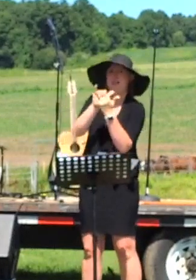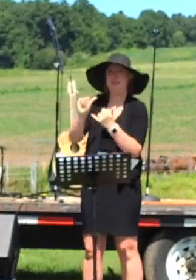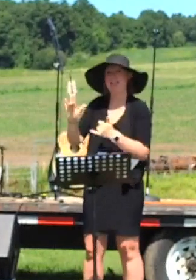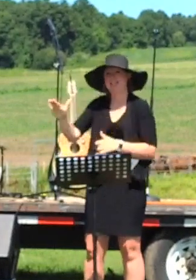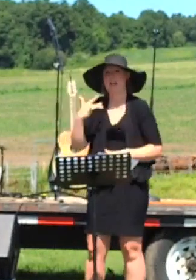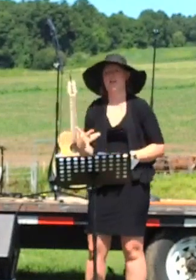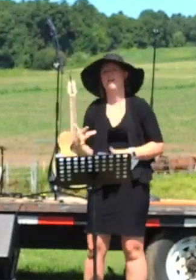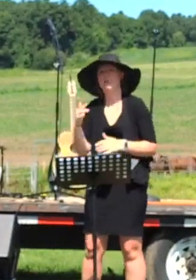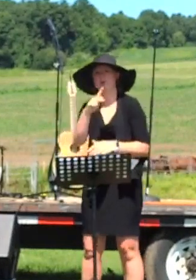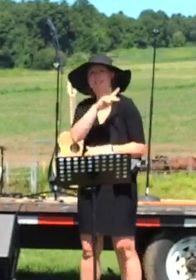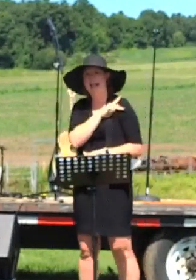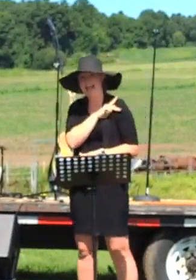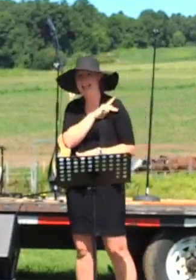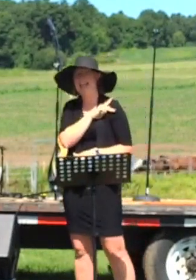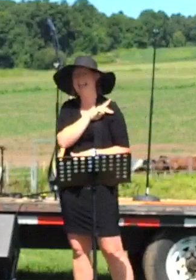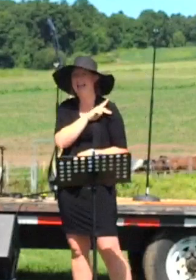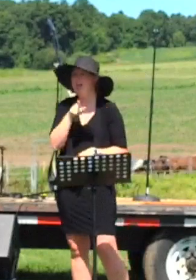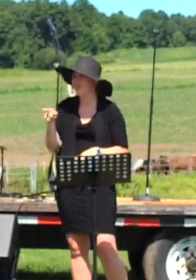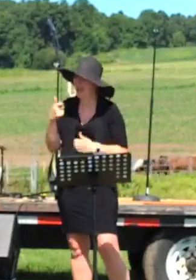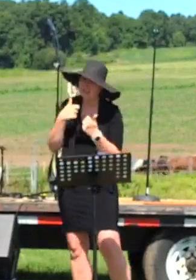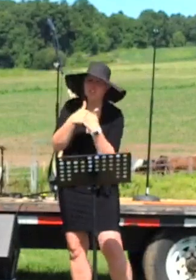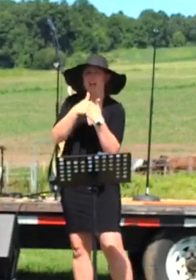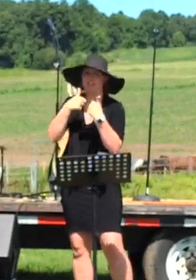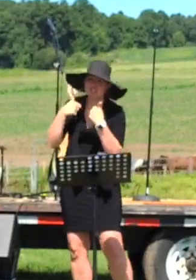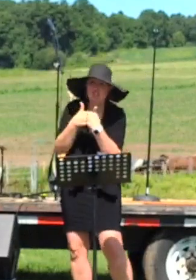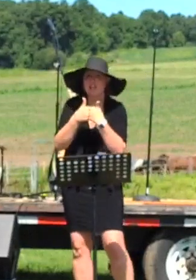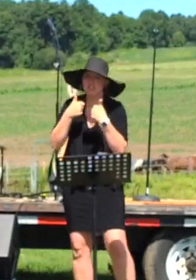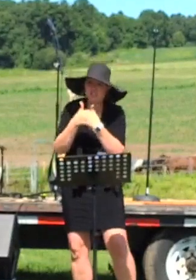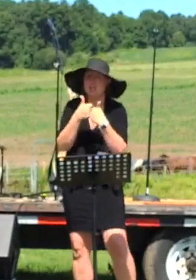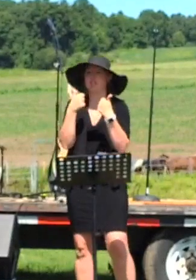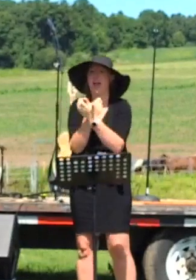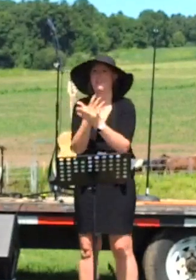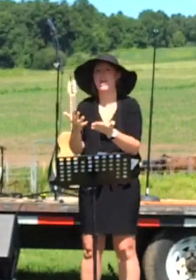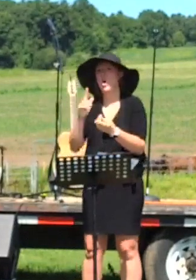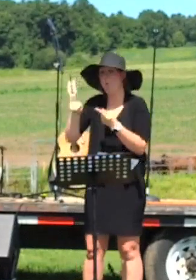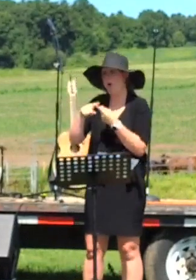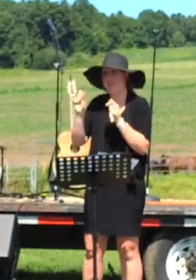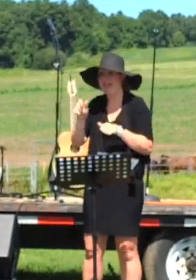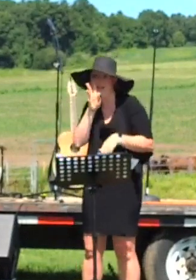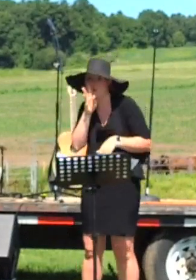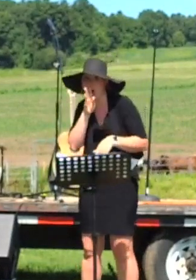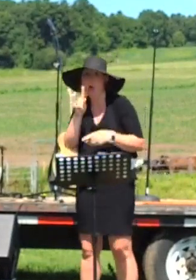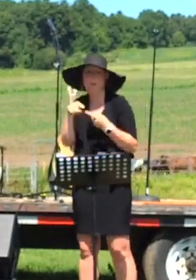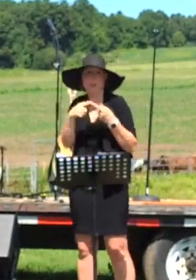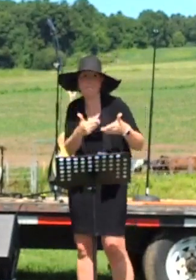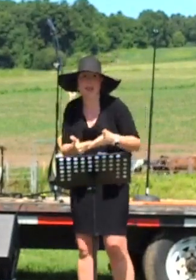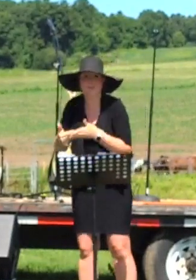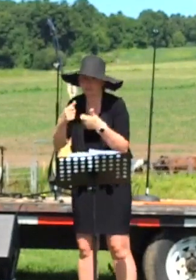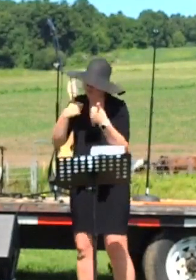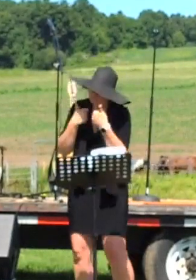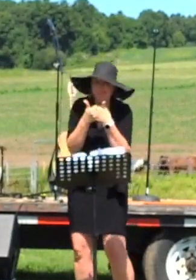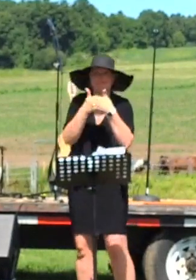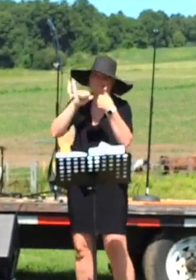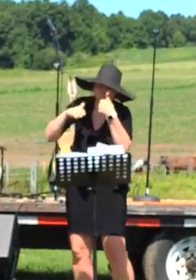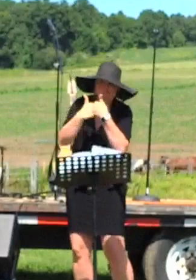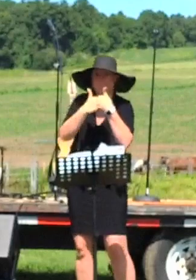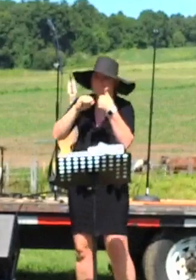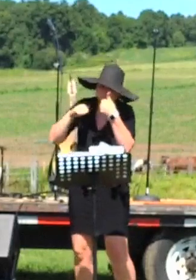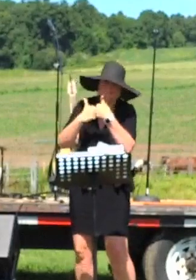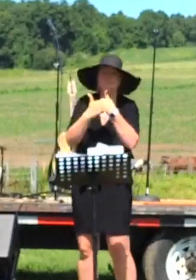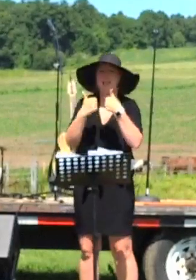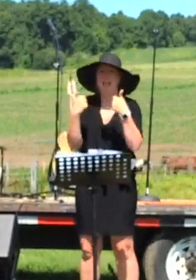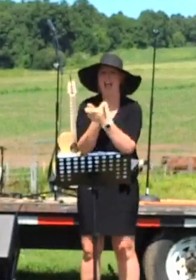They challenge everything. From the time they can talk, and maybe even before, they challenge